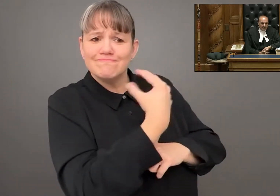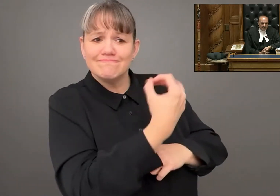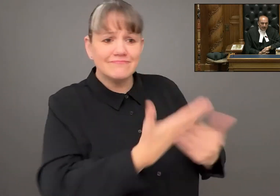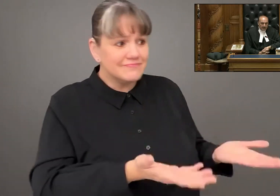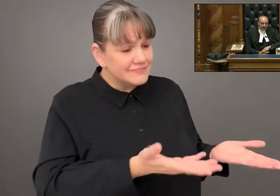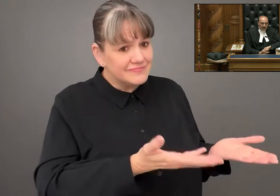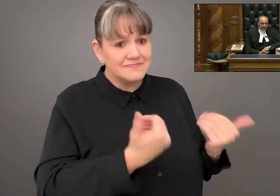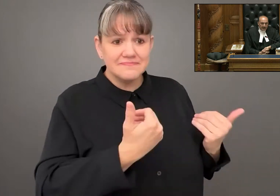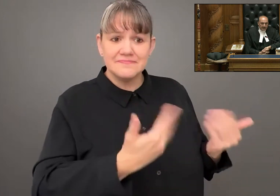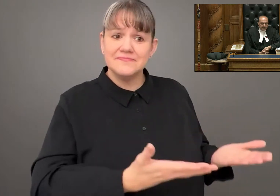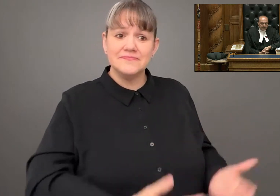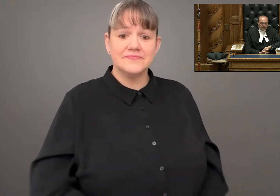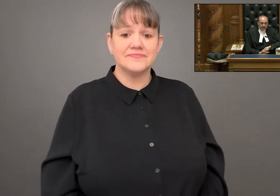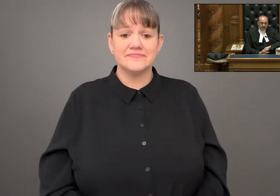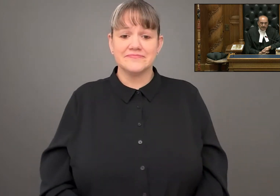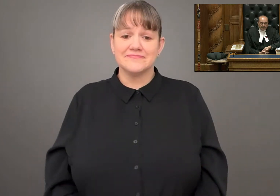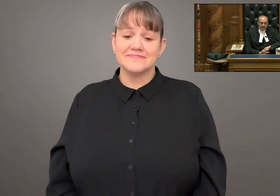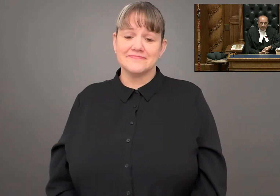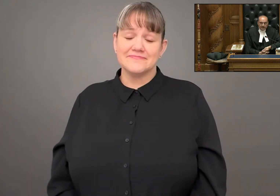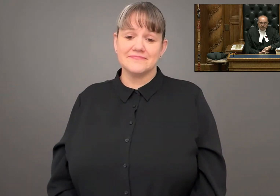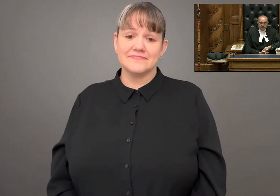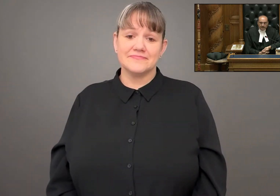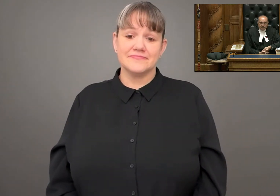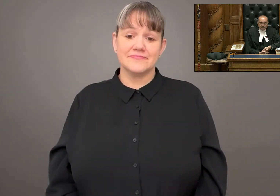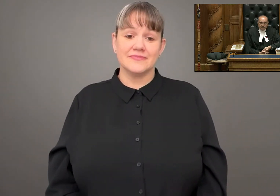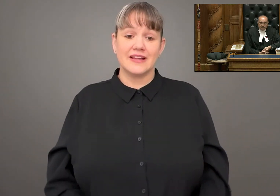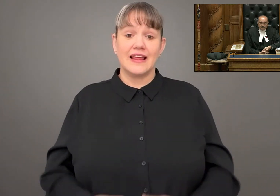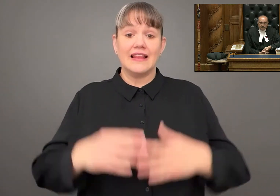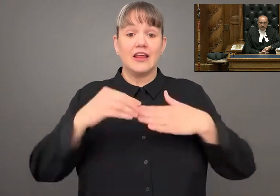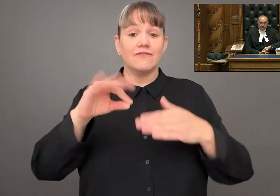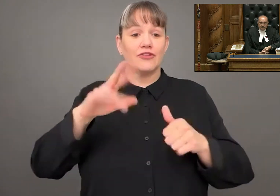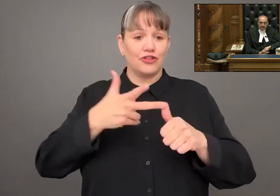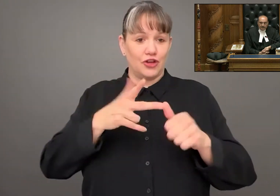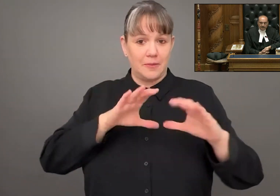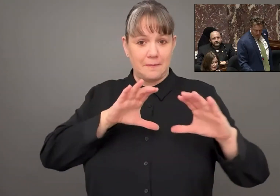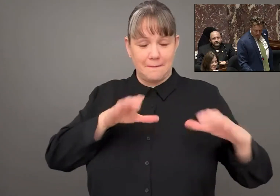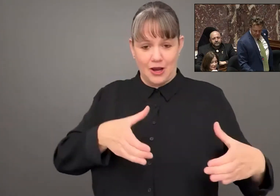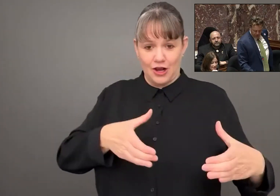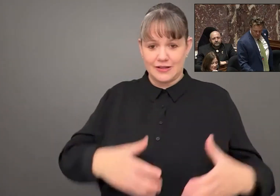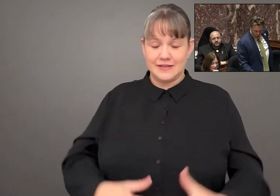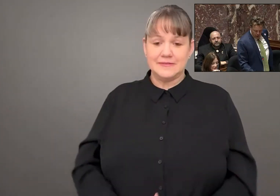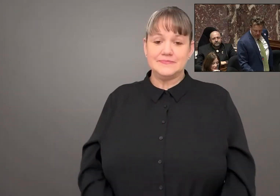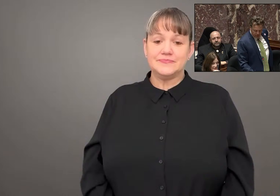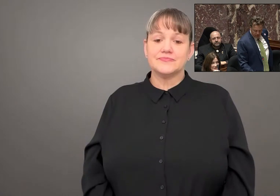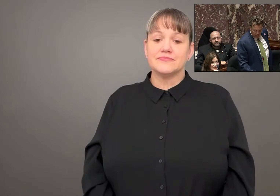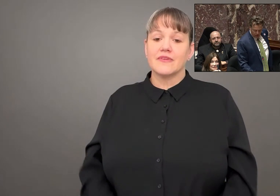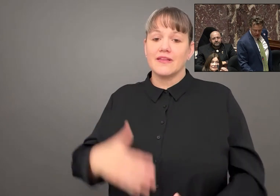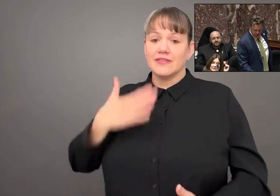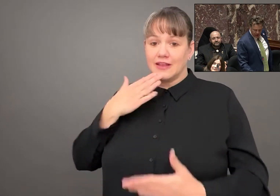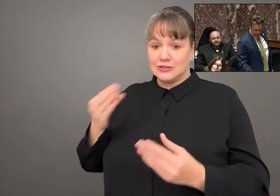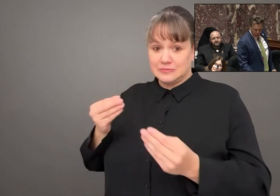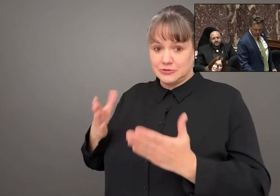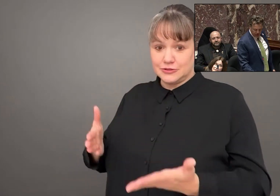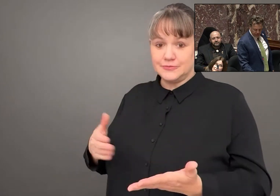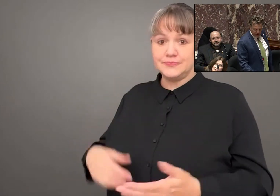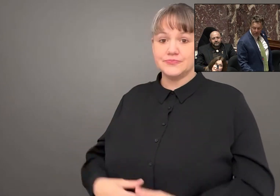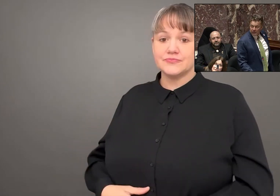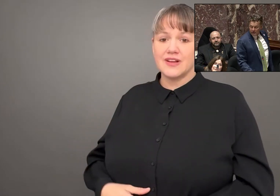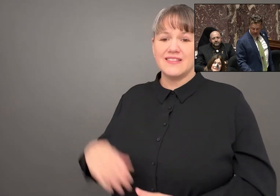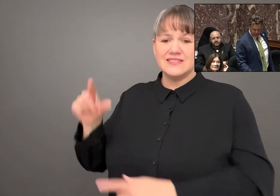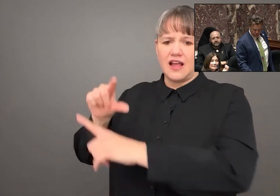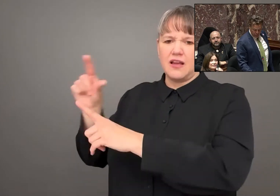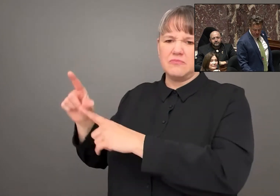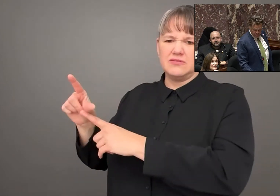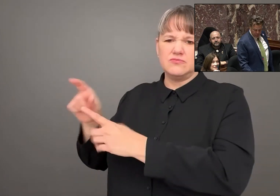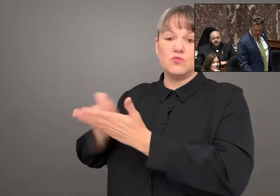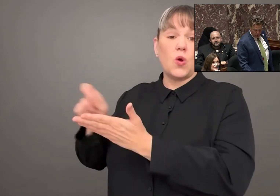Leader of the third party. Thank you, Mr. Speaker. This government has weakened a policy that required new LNG export plants to meet